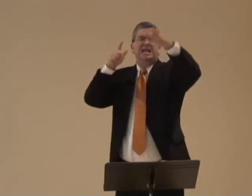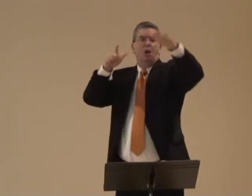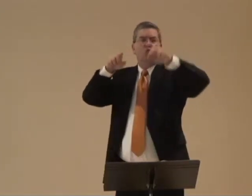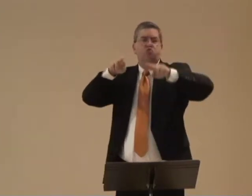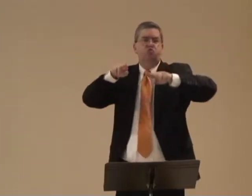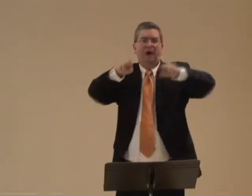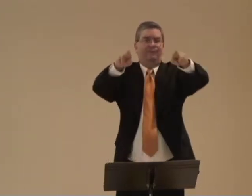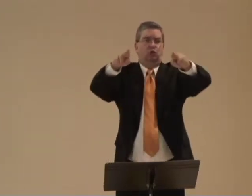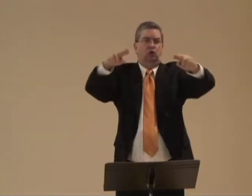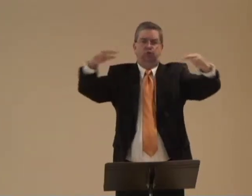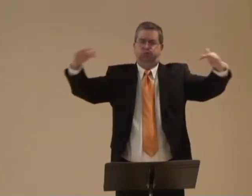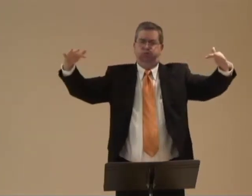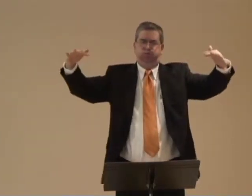they thought they had hit